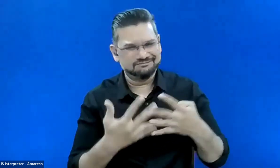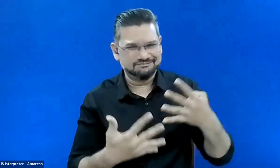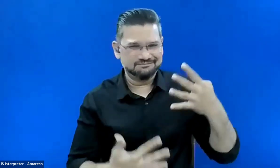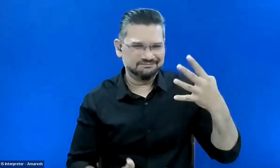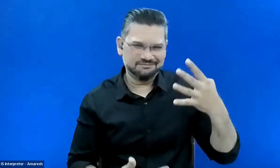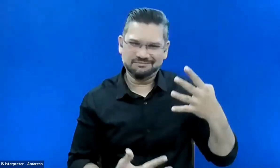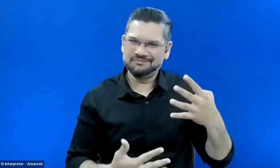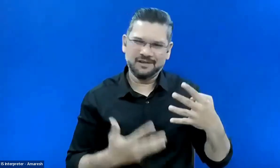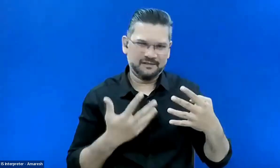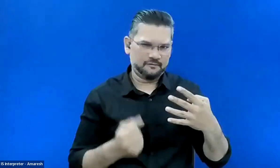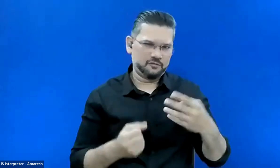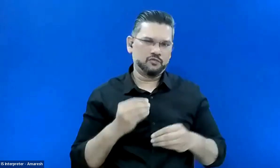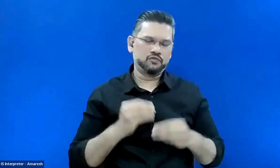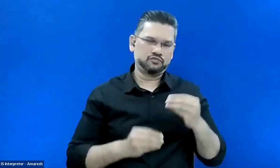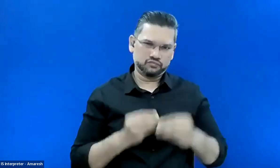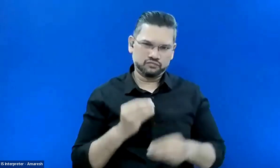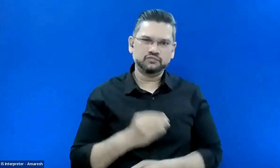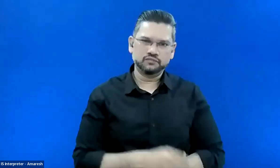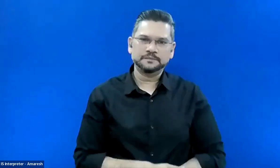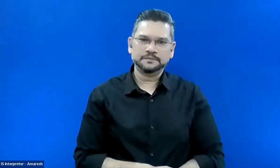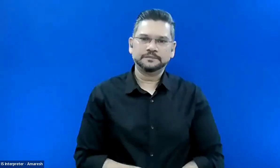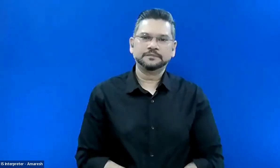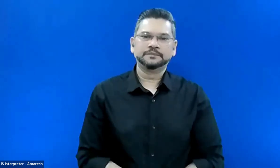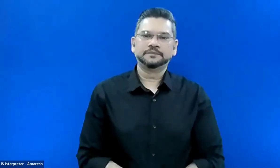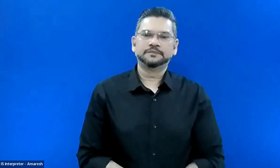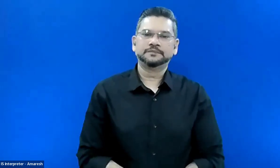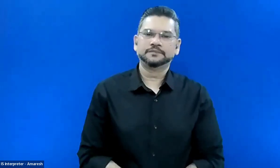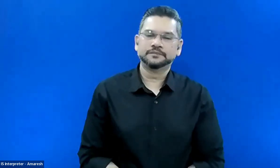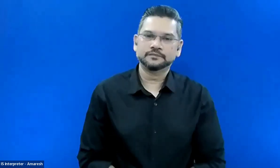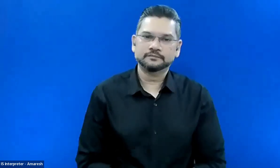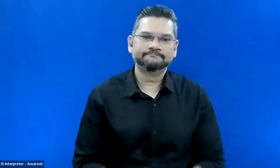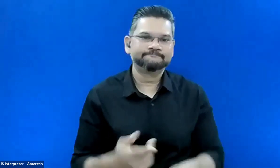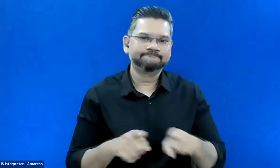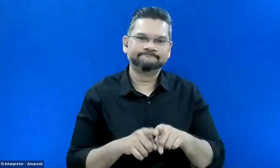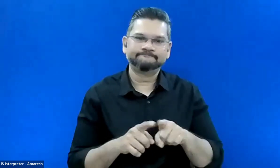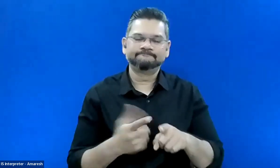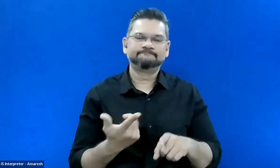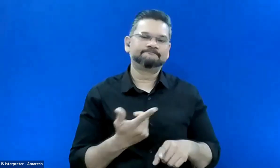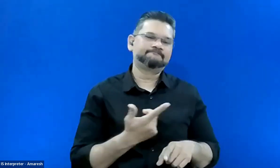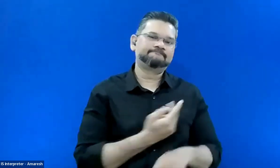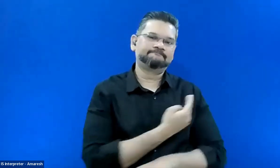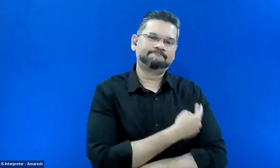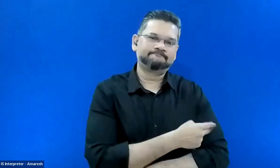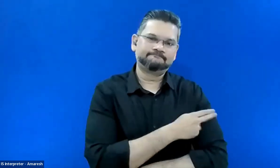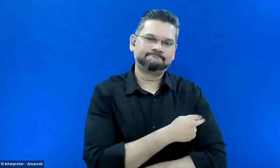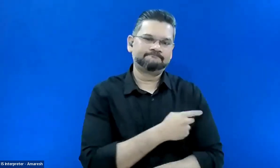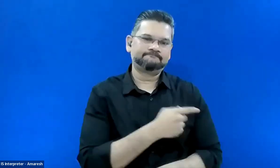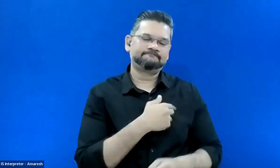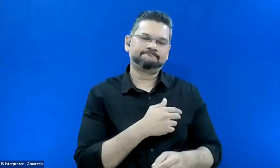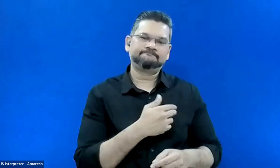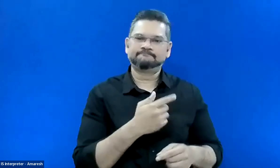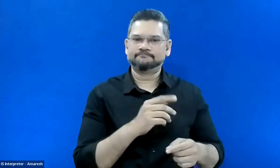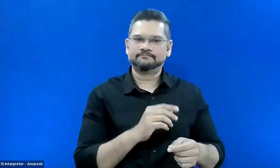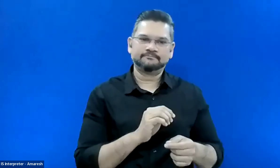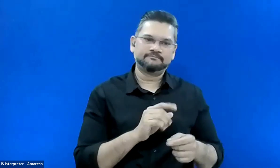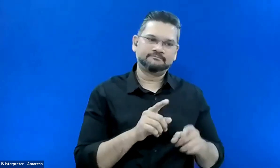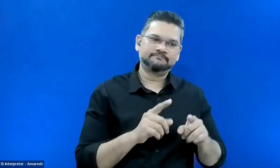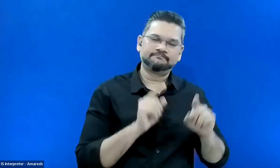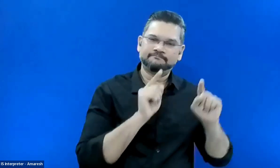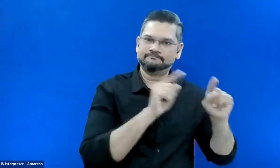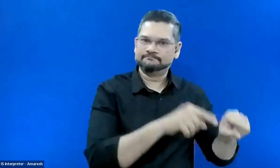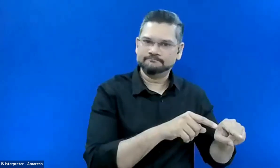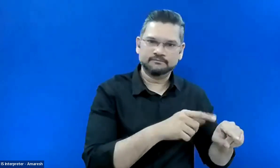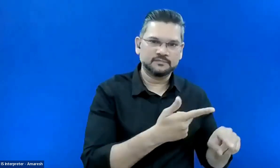disabilities, or being committed to psychiatric help. And you find that most of the